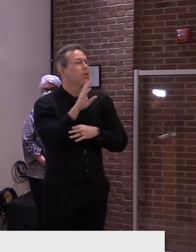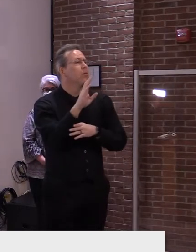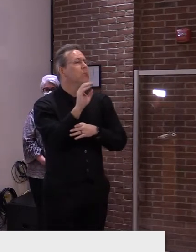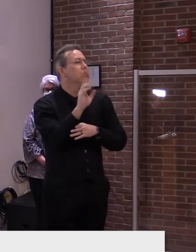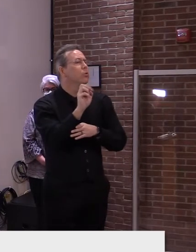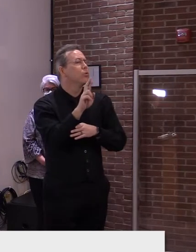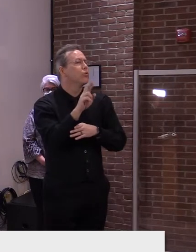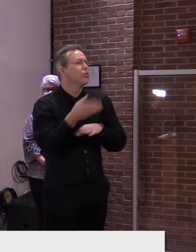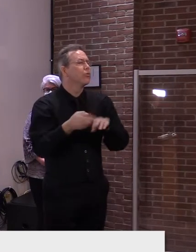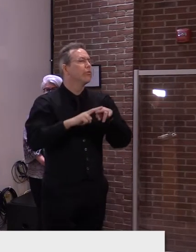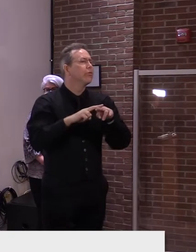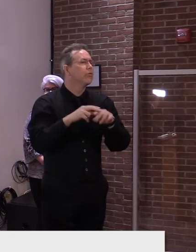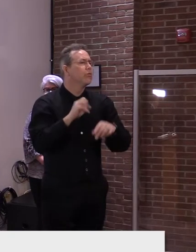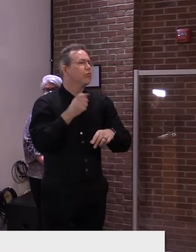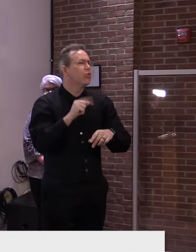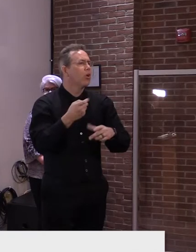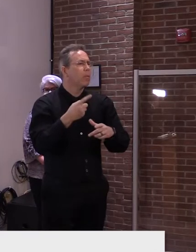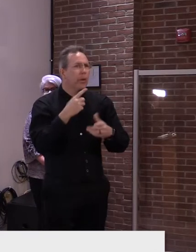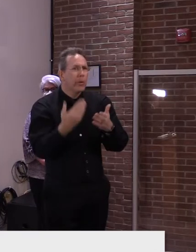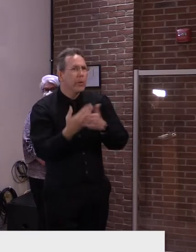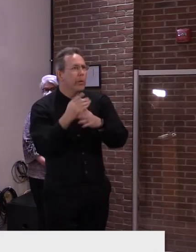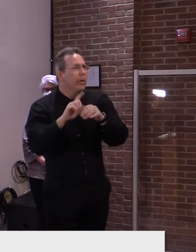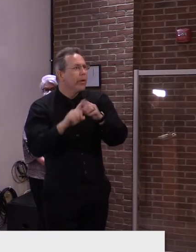Okay, great. Thank you.